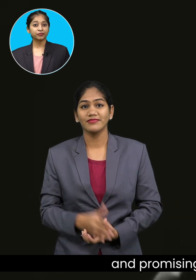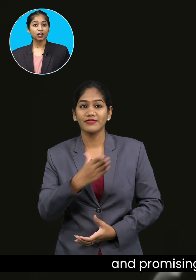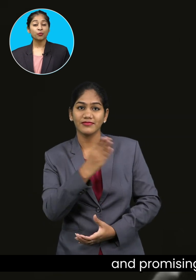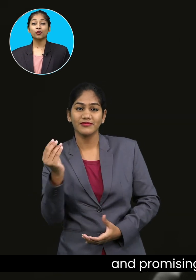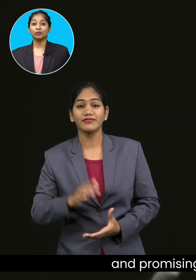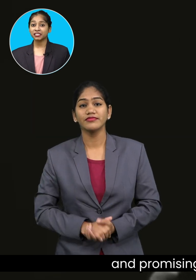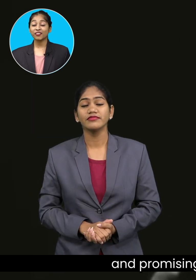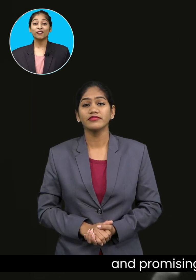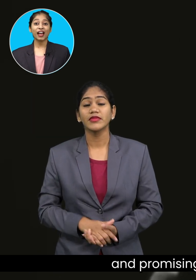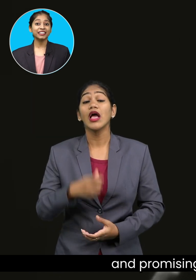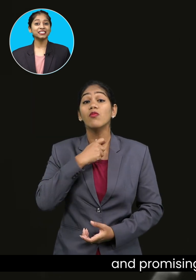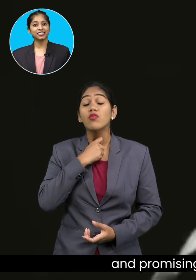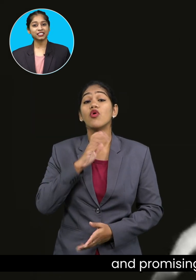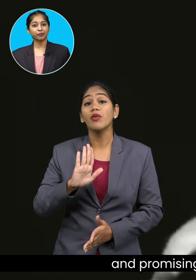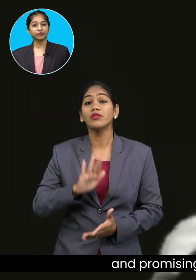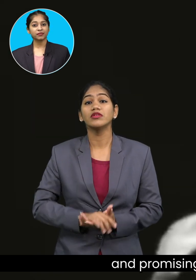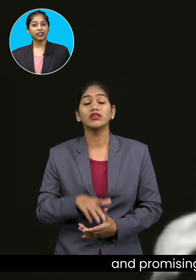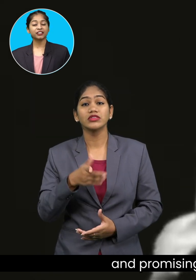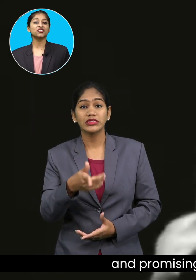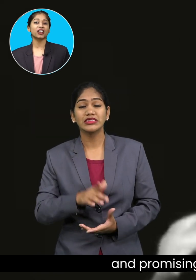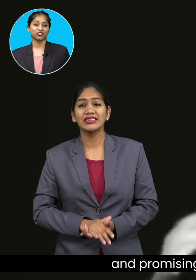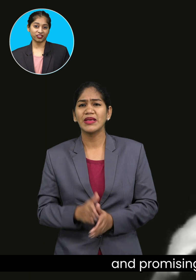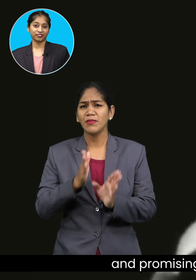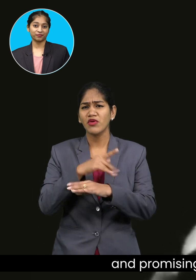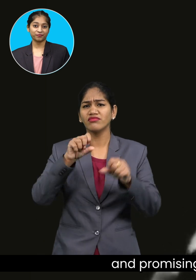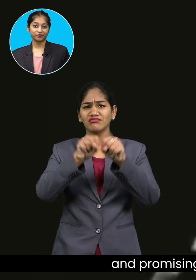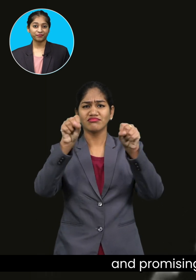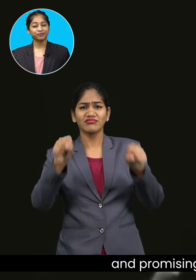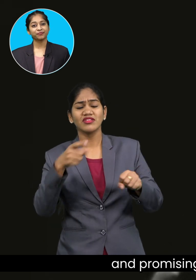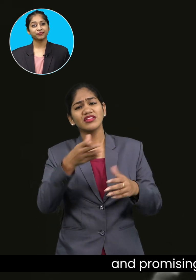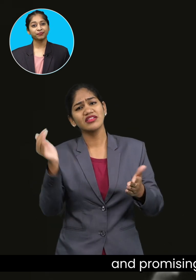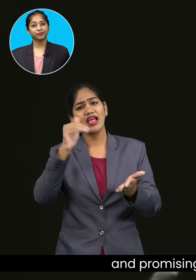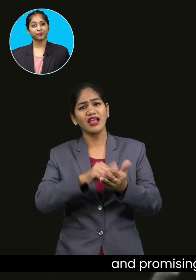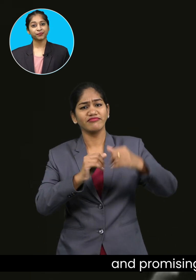And promising radical system restructuring.